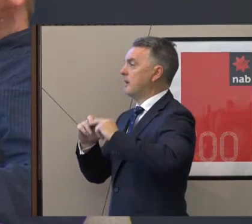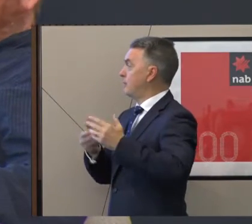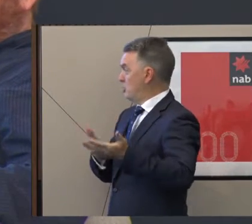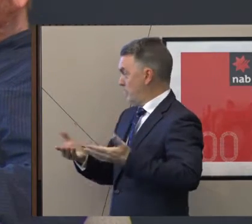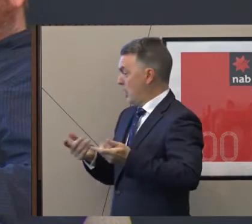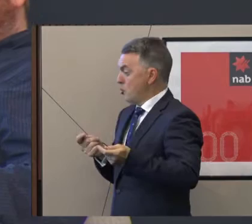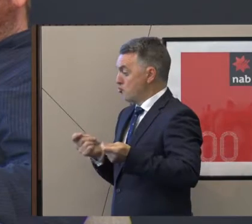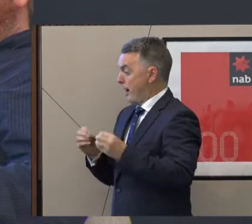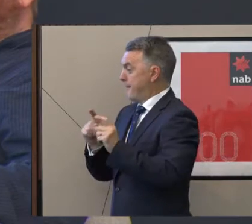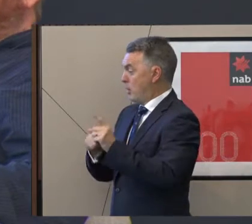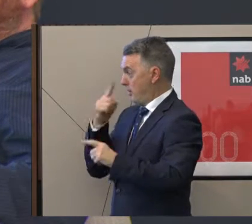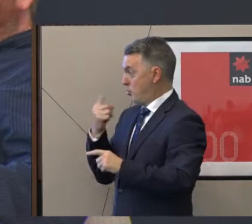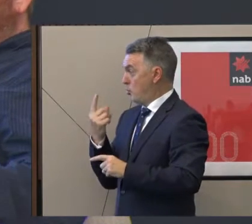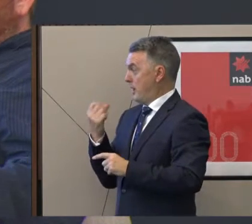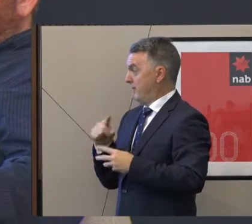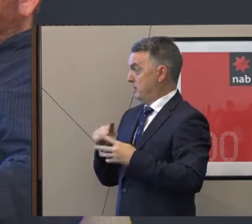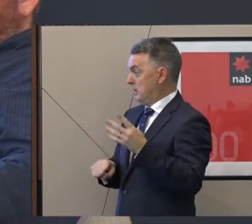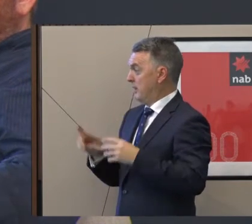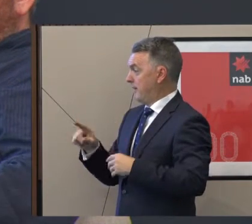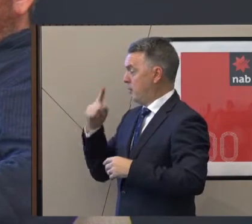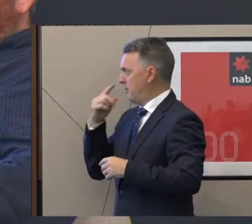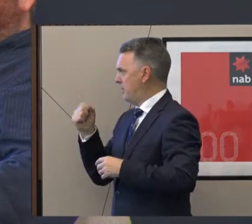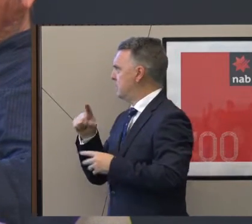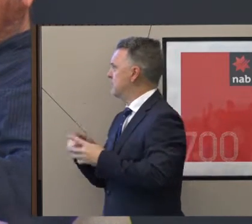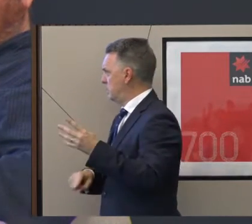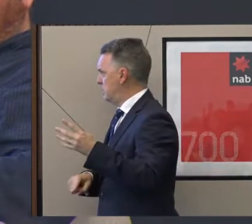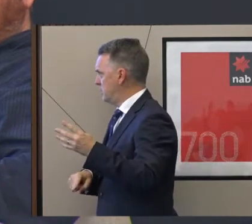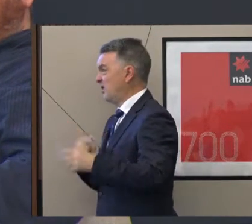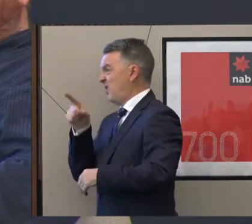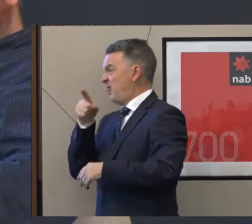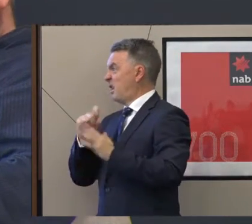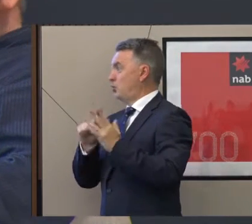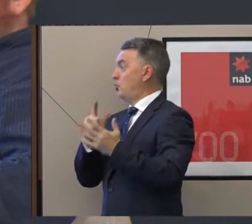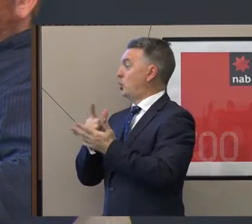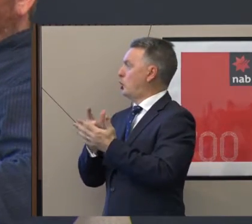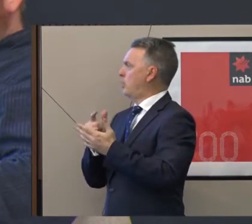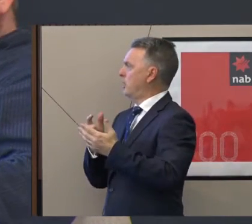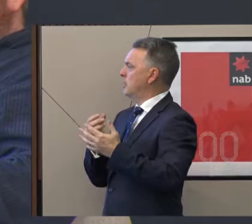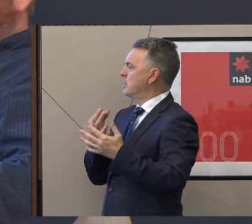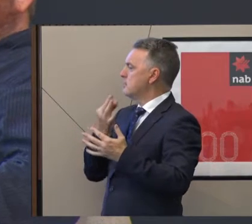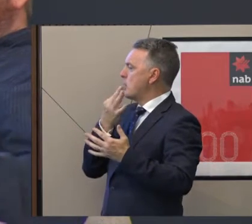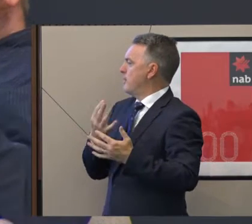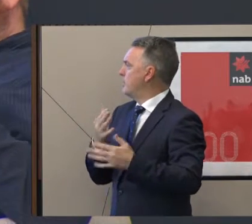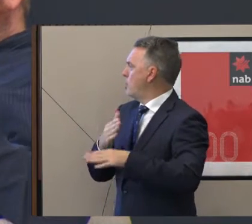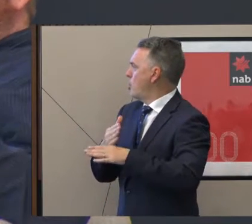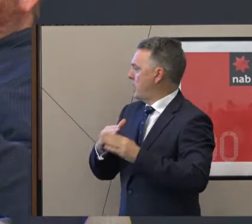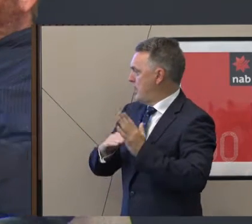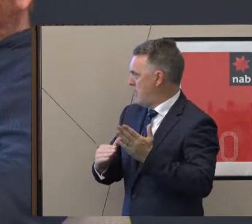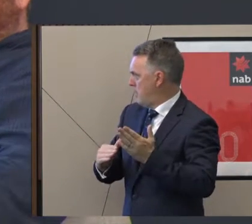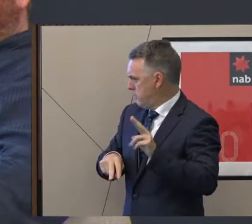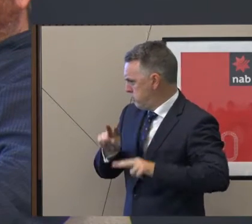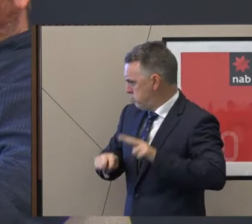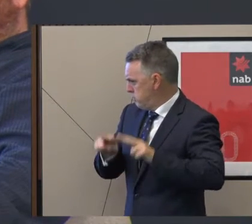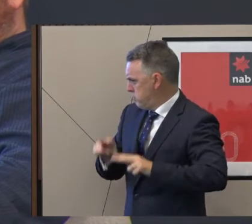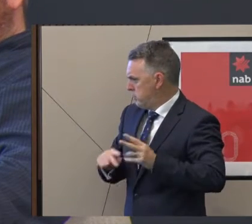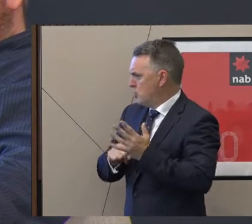run by people with disabilities for people with disabilities. And they're doing a lot of preliminary work at the moment in what the